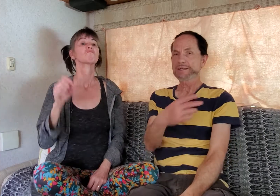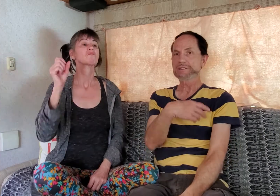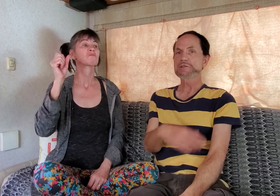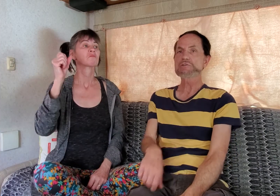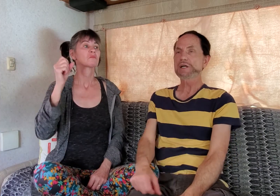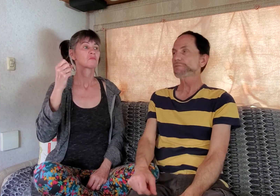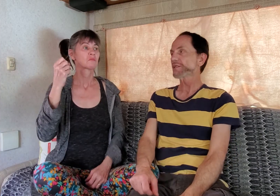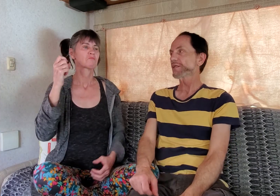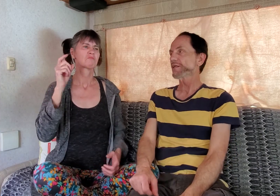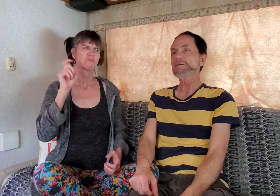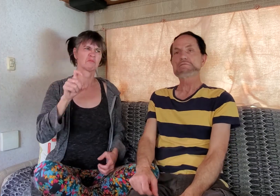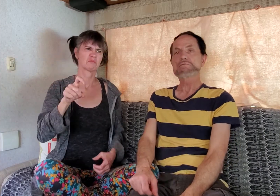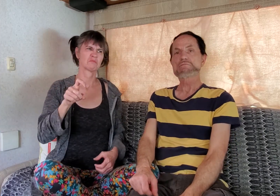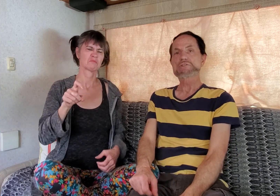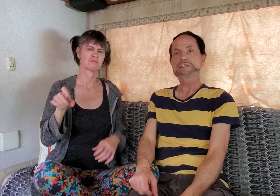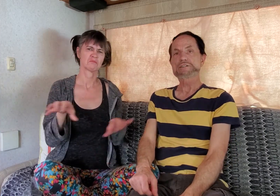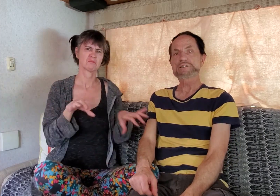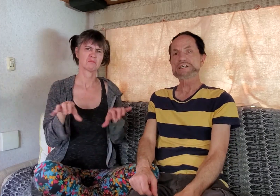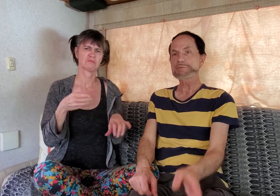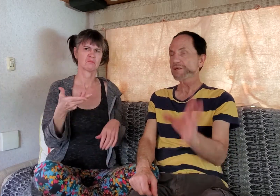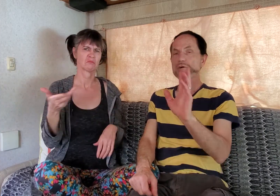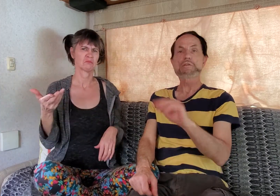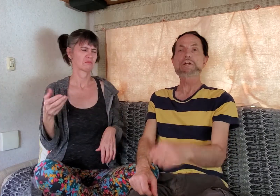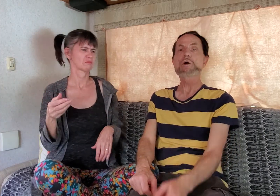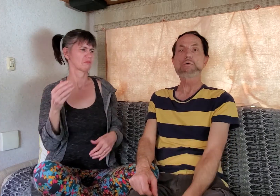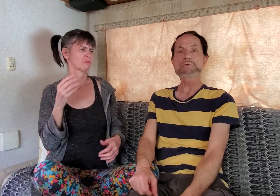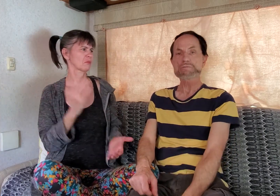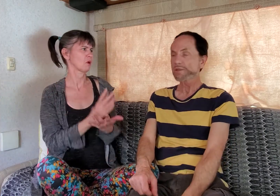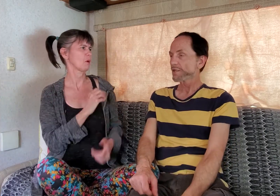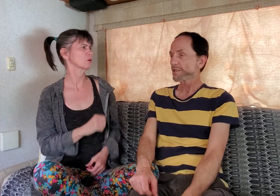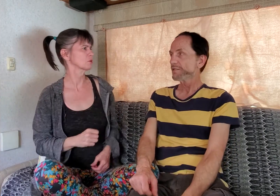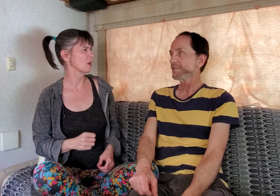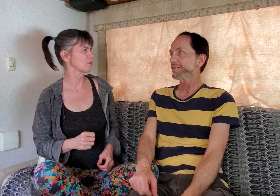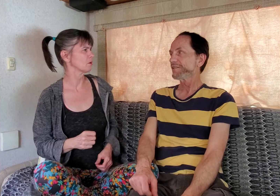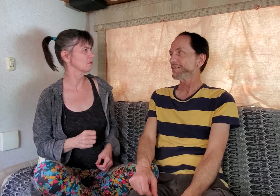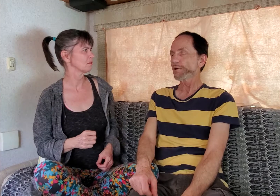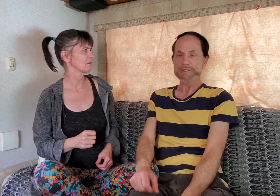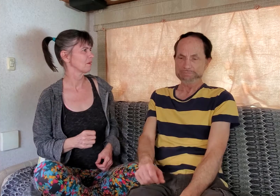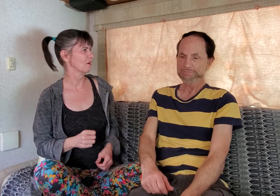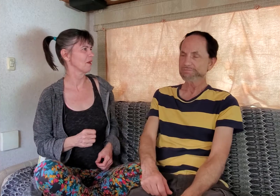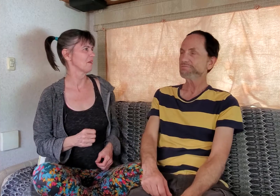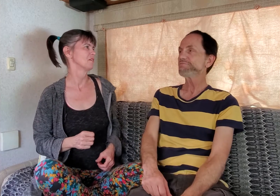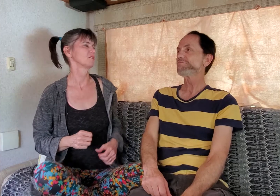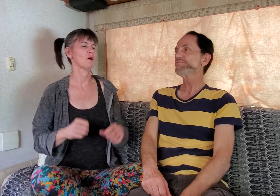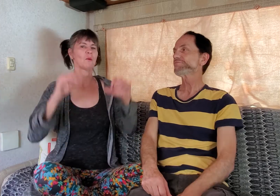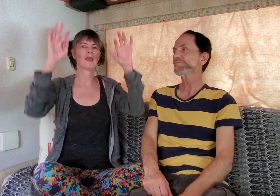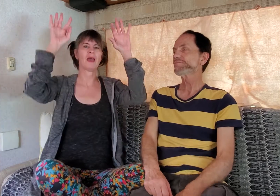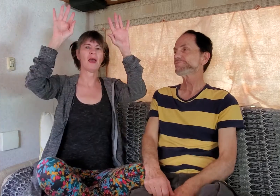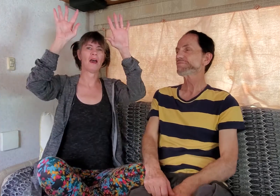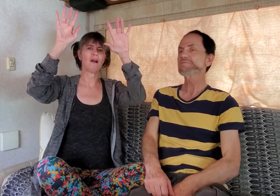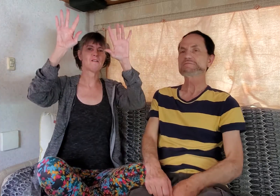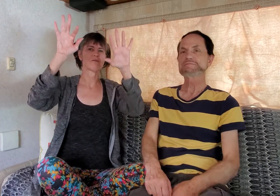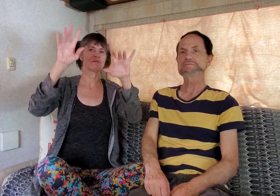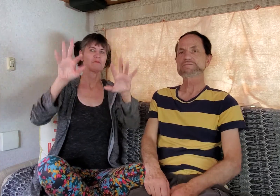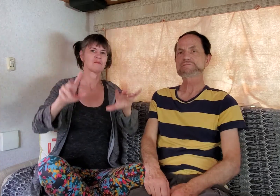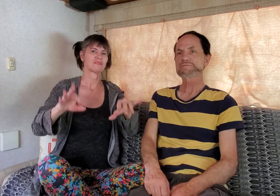do something to get rid of all the cold. Why don't you stop there? Okay. Okay, so we have